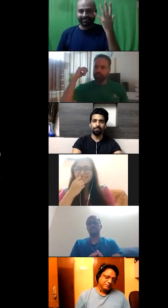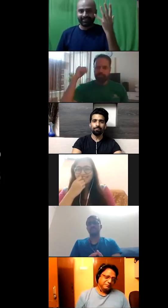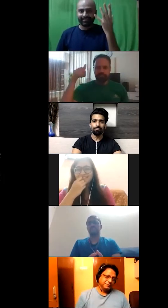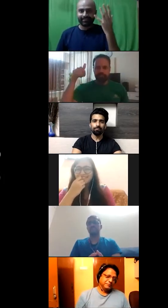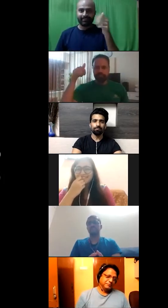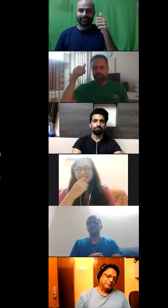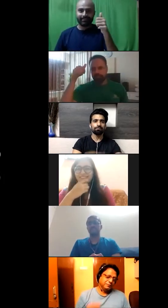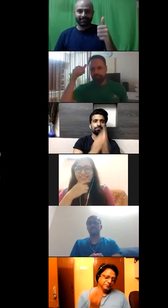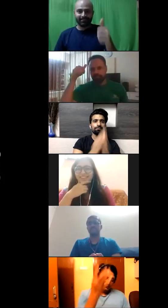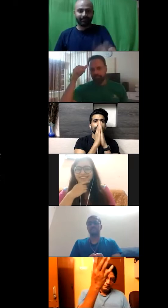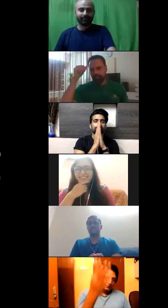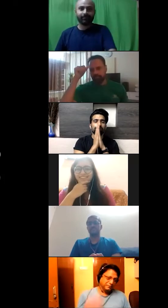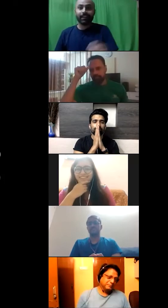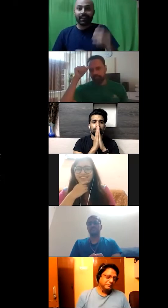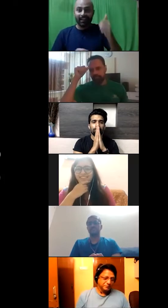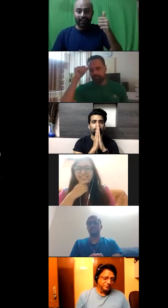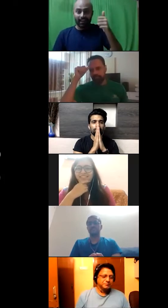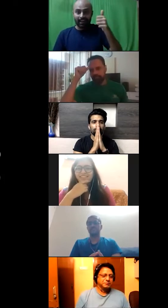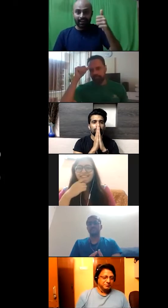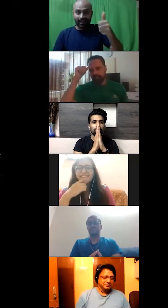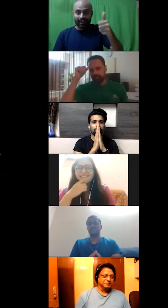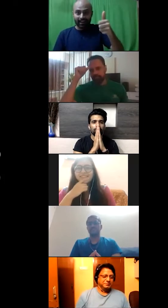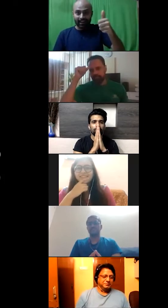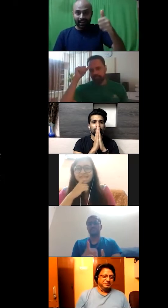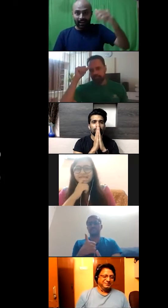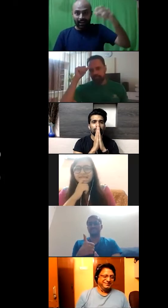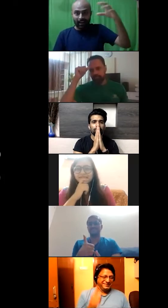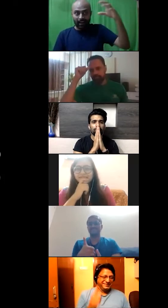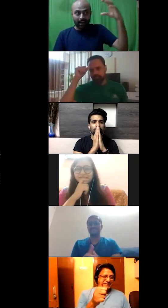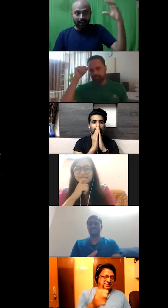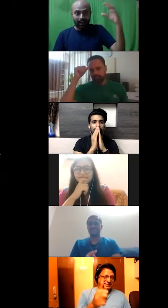Yeah. Okay. Great. Good.